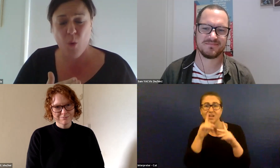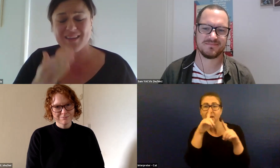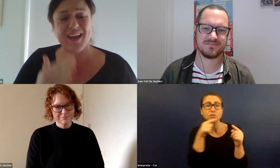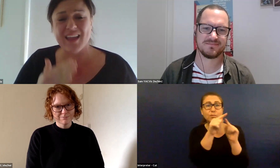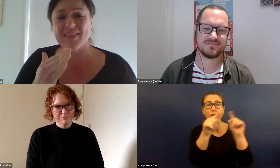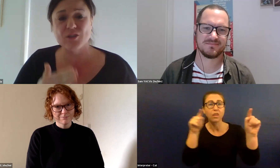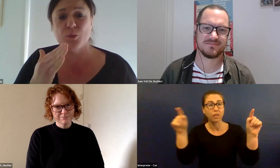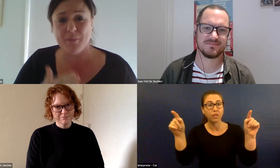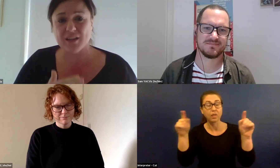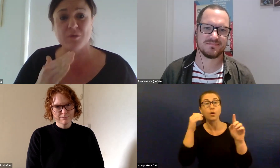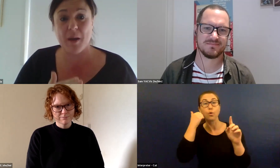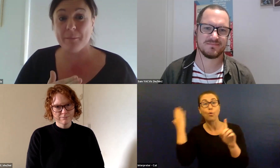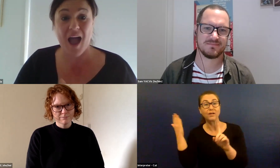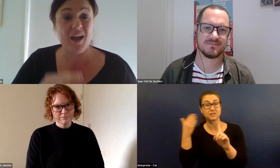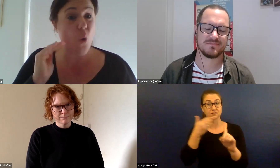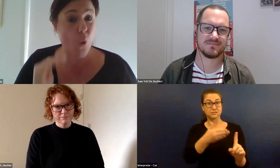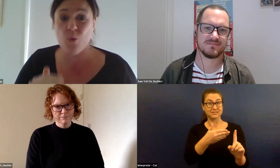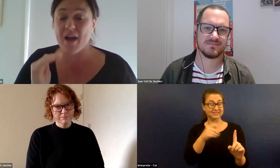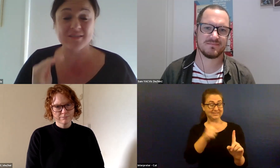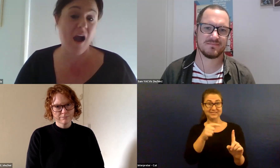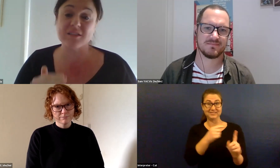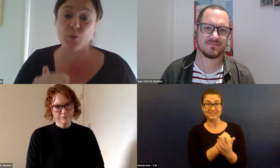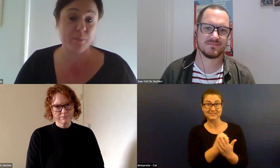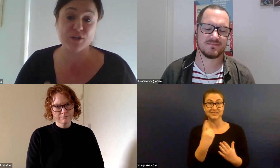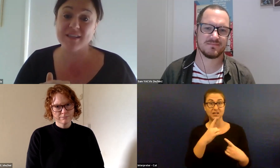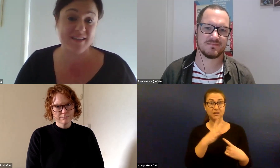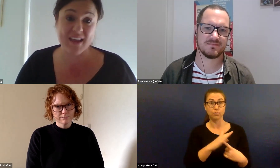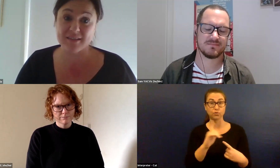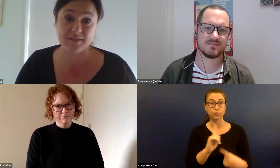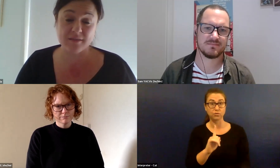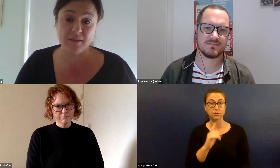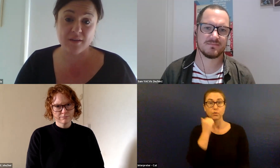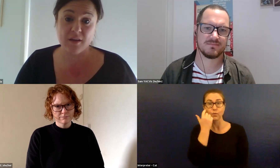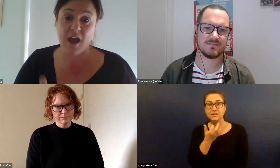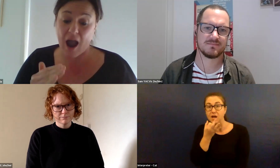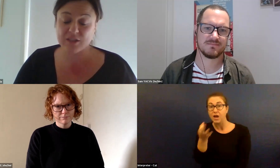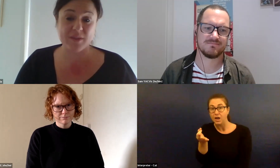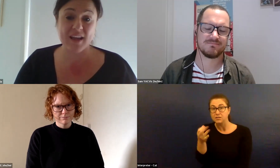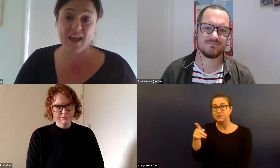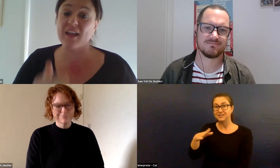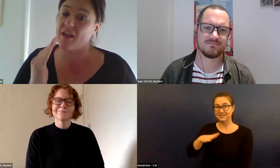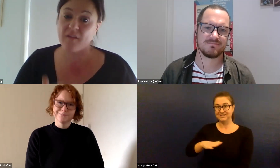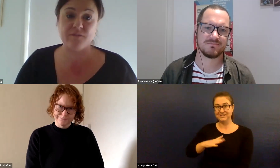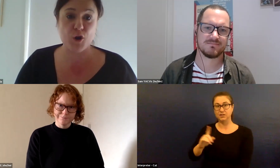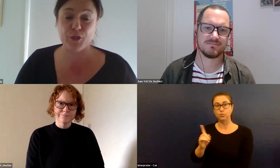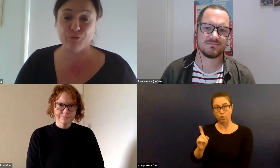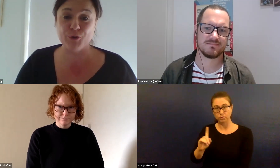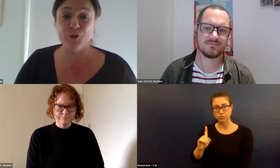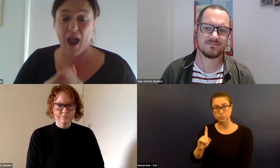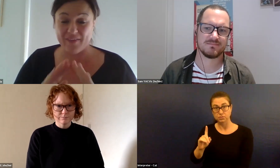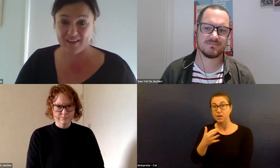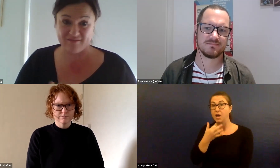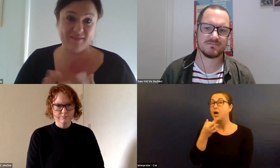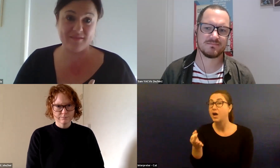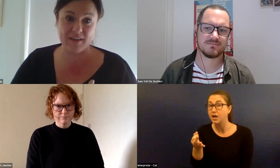to the one key thing you must remember. Always ask what a person needs. Ask what they need, then follow